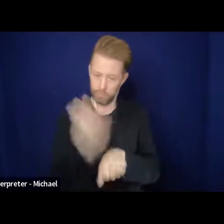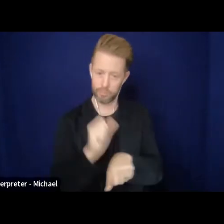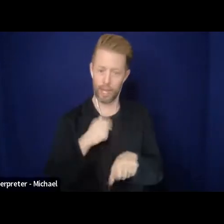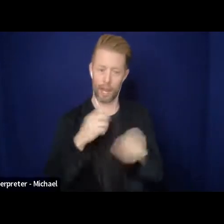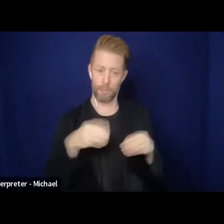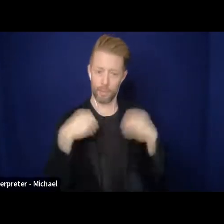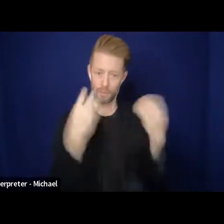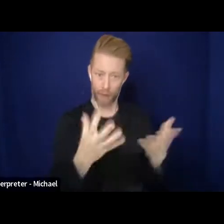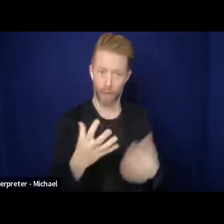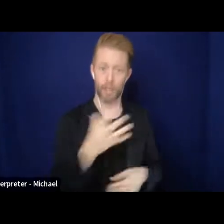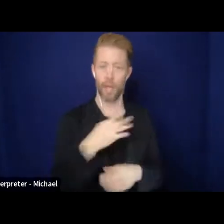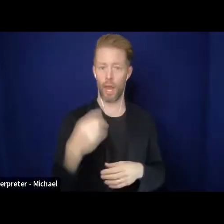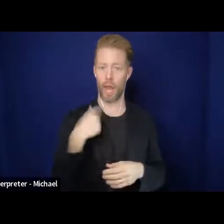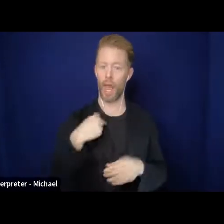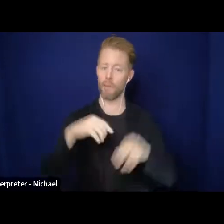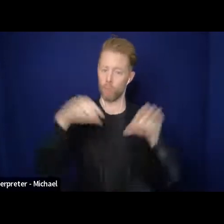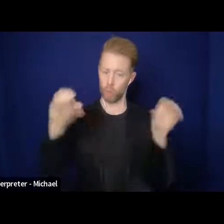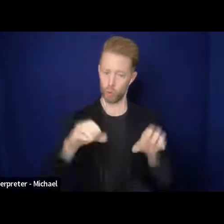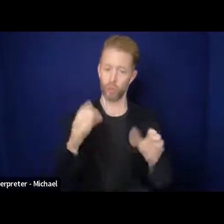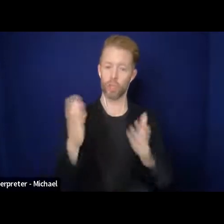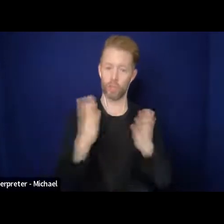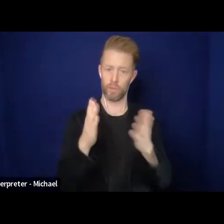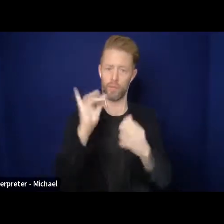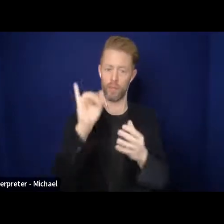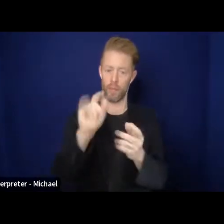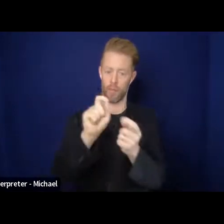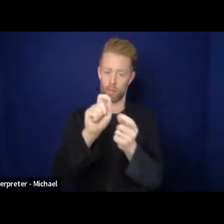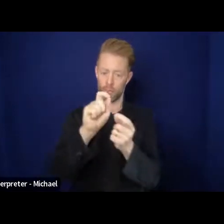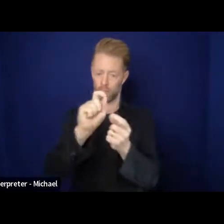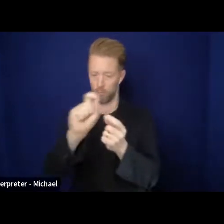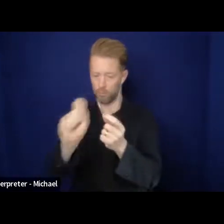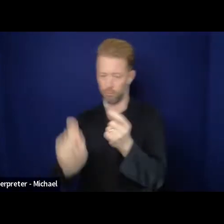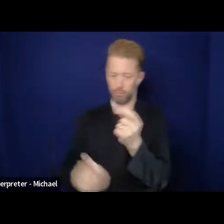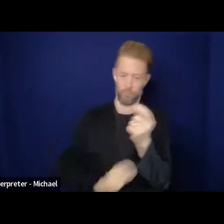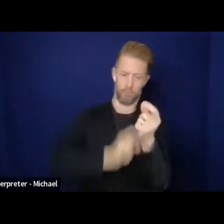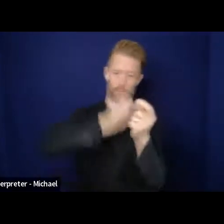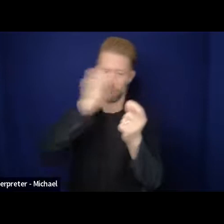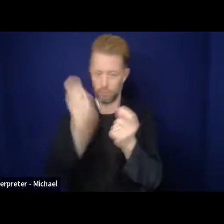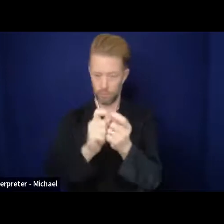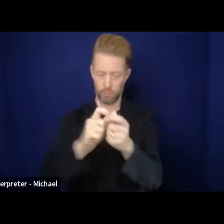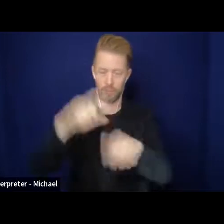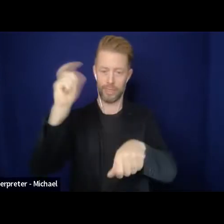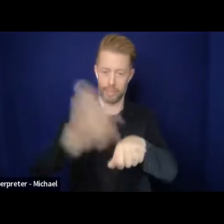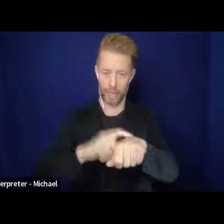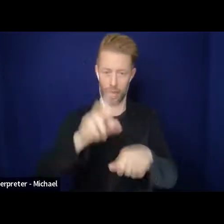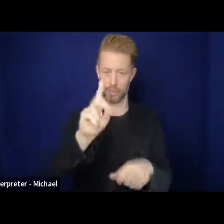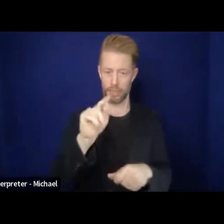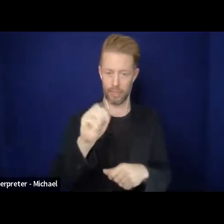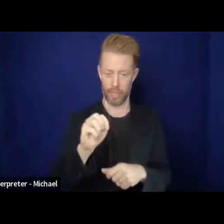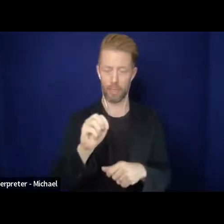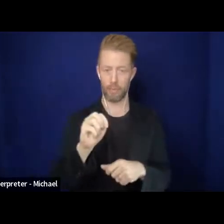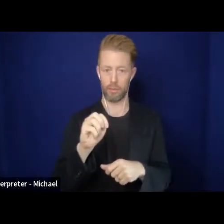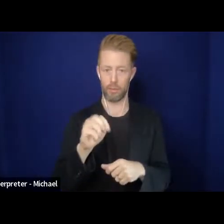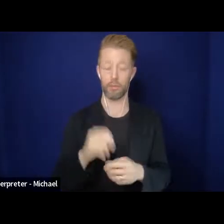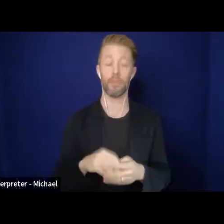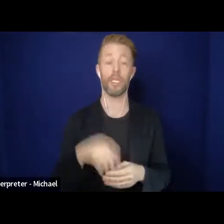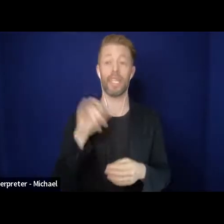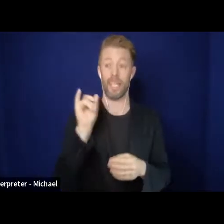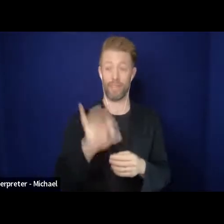that they're doing the service at the time and the place where they are supposed to be providing the service. And if we just take